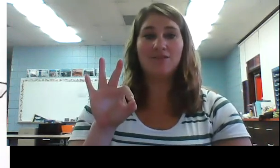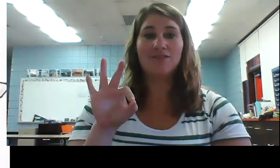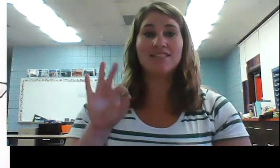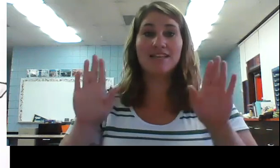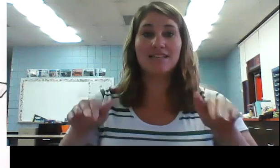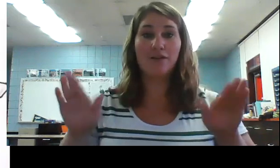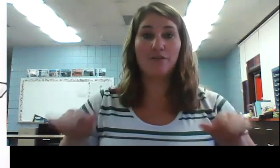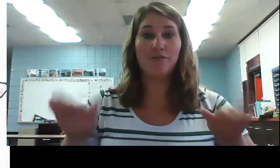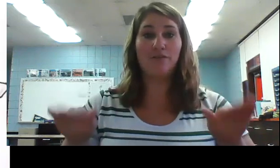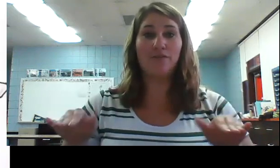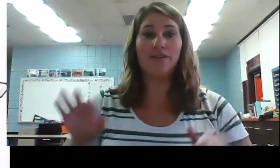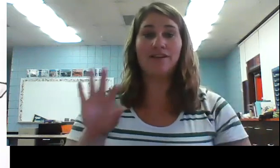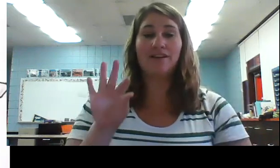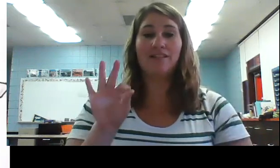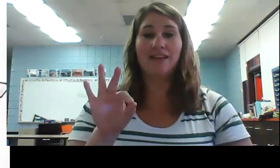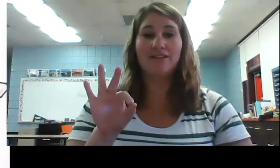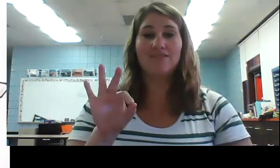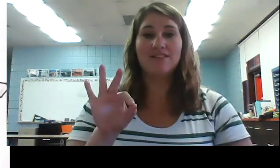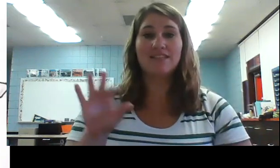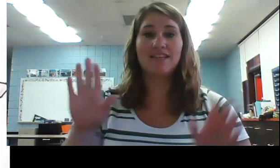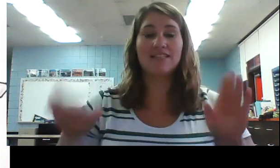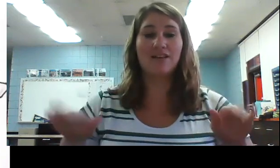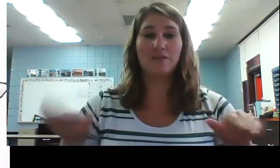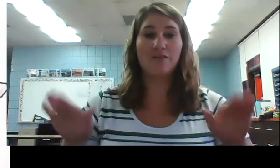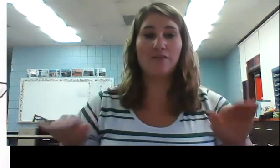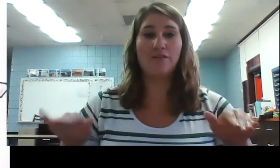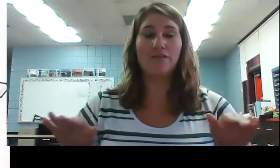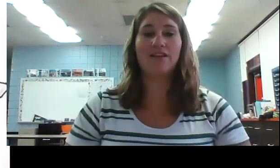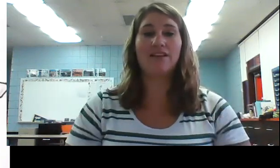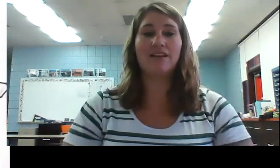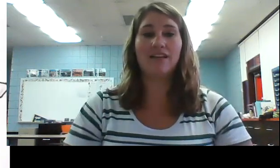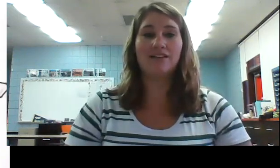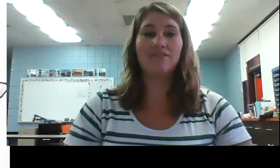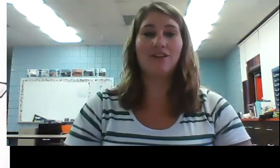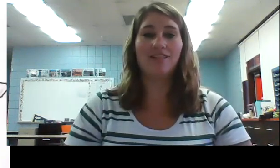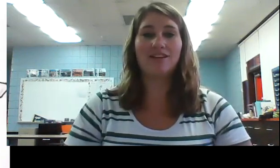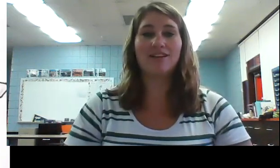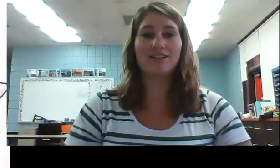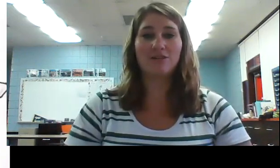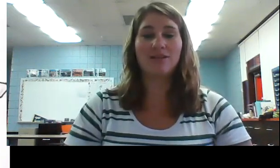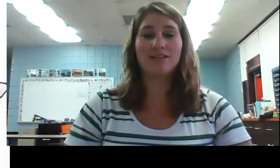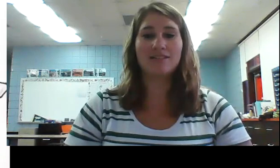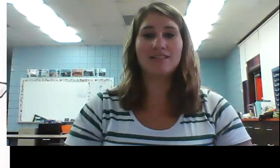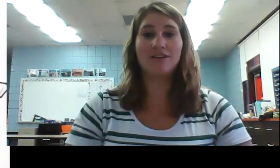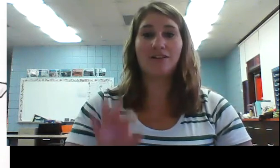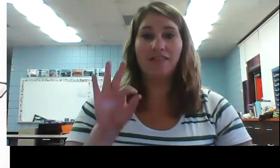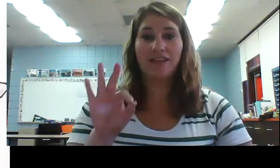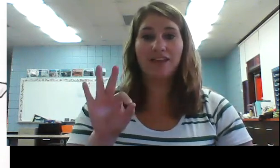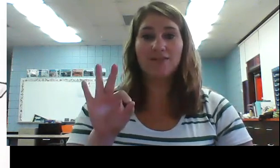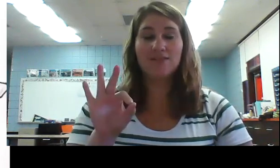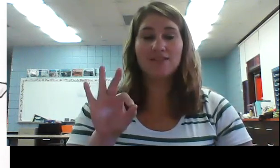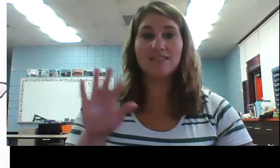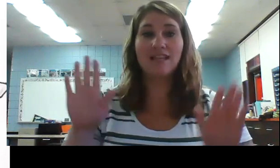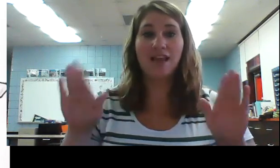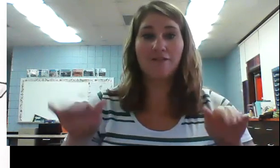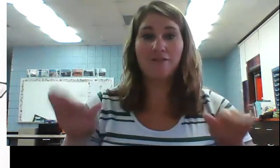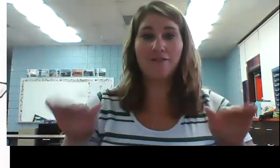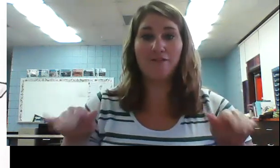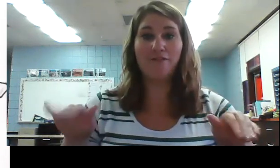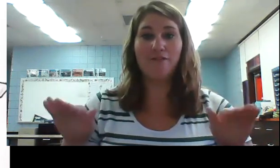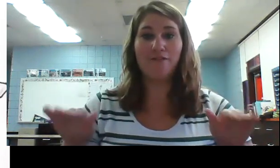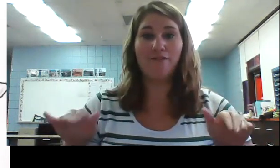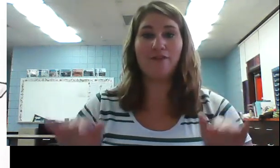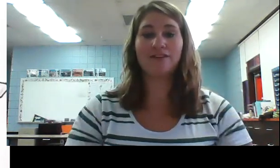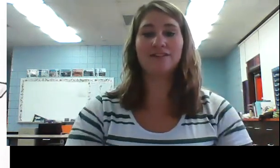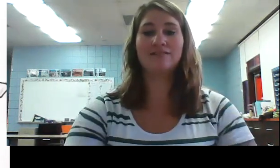the F says, the F says, every letter makes a sound. The F says,